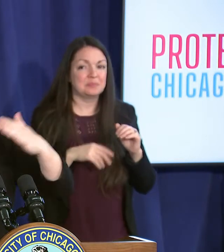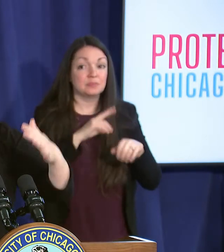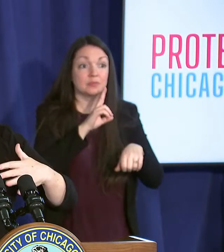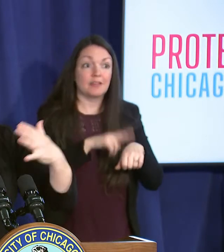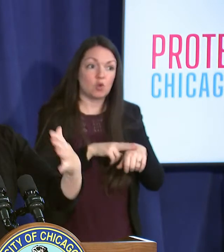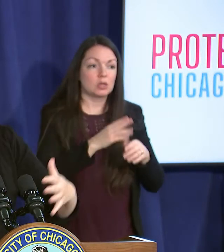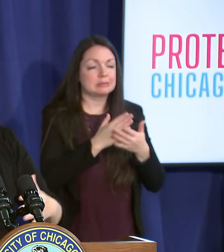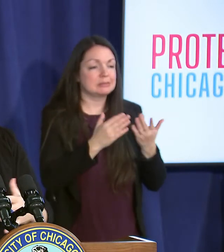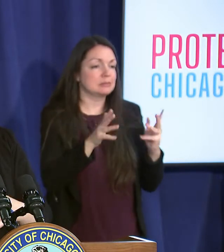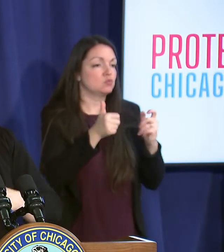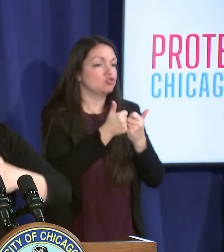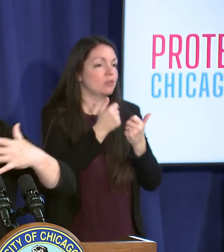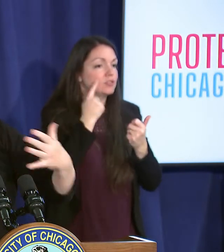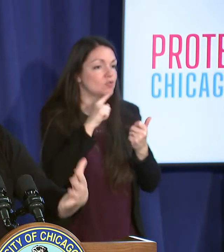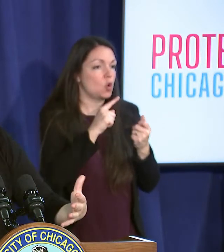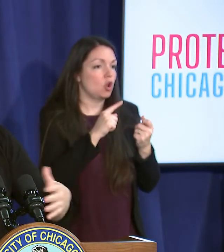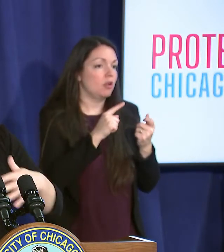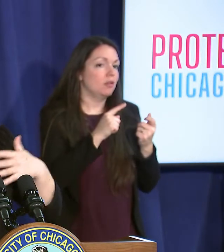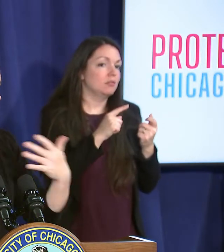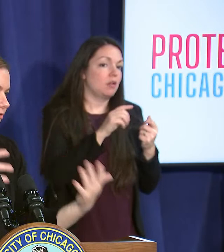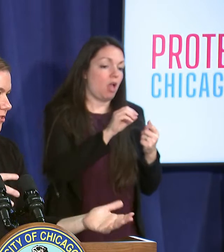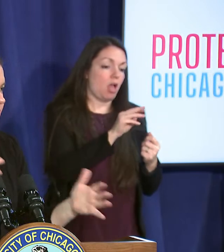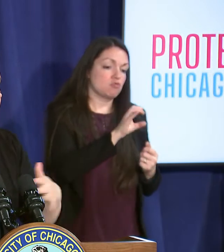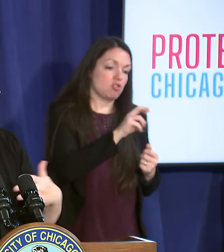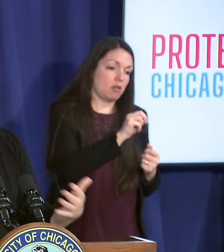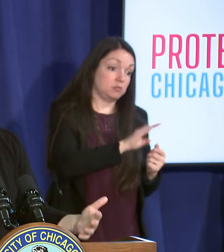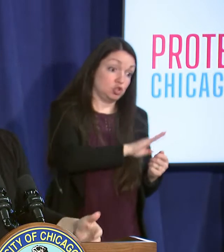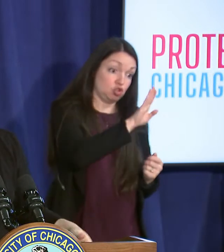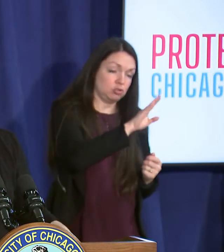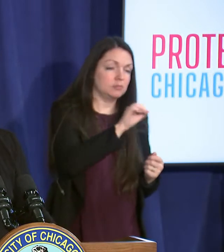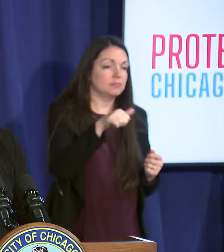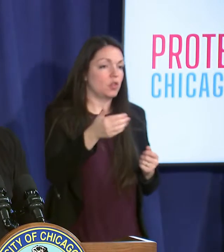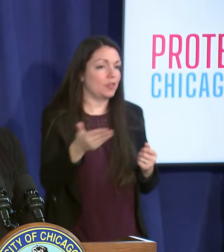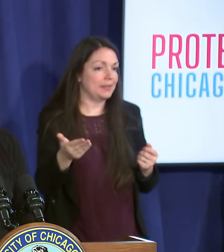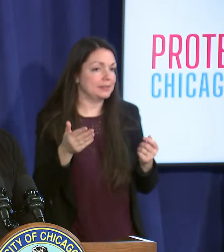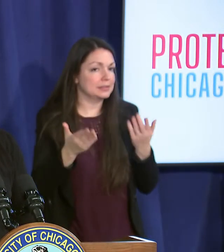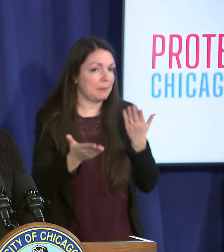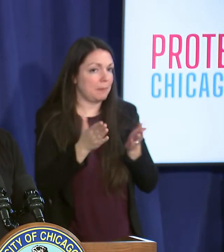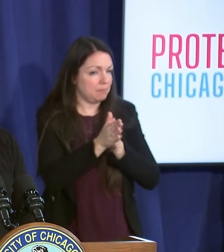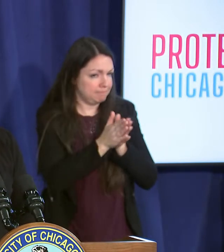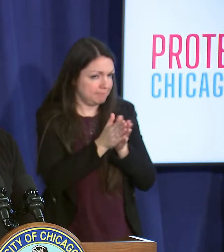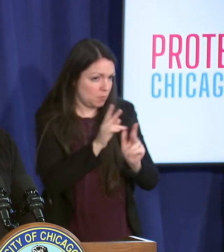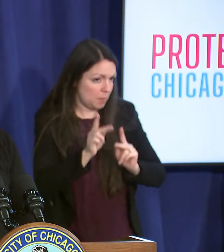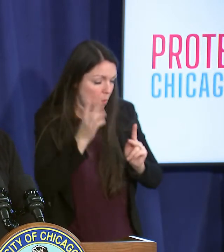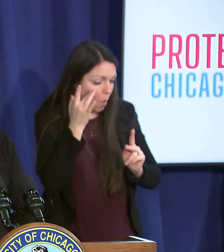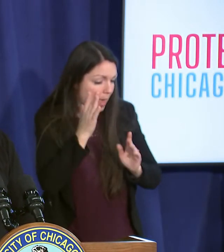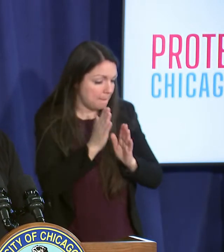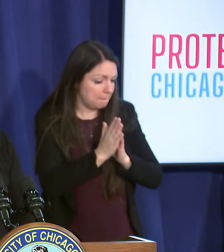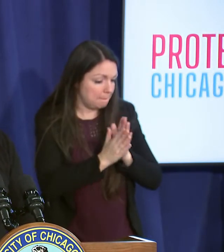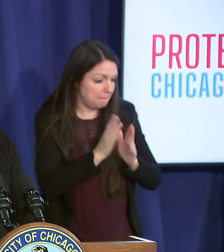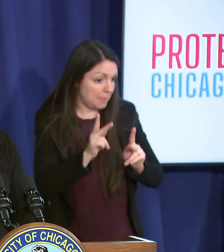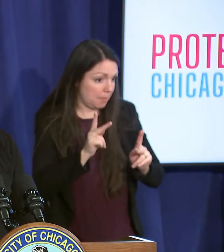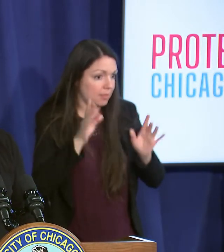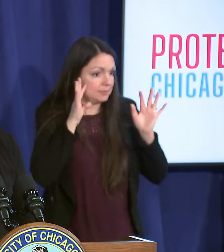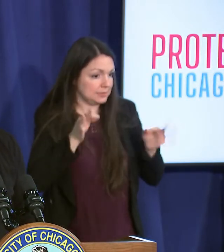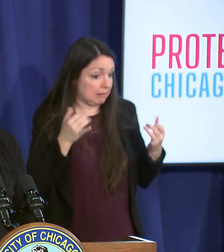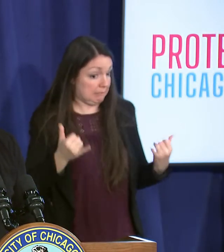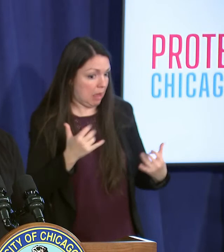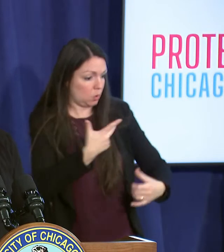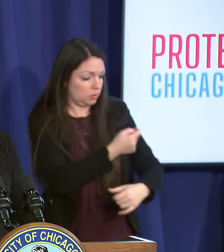course, will be some challenges in teasing out sort of Omicron surge versus all of the other things that might be motivating people. But we know